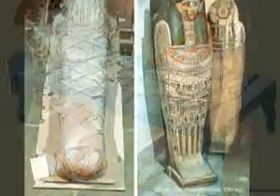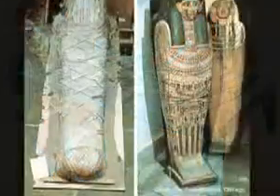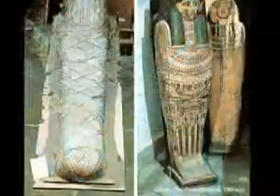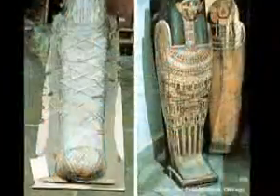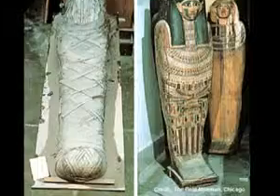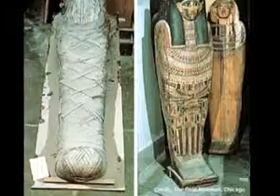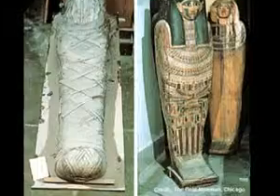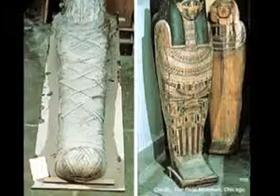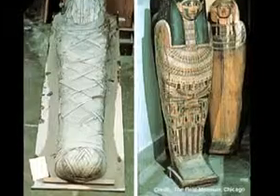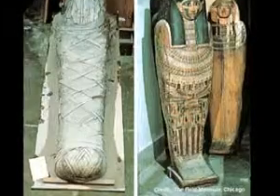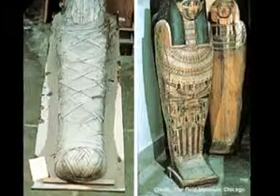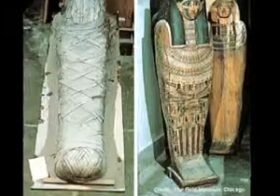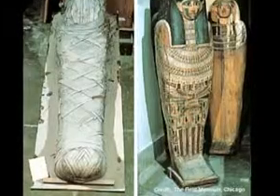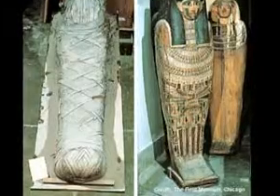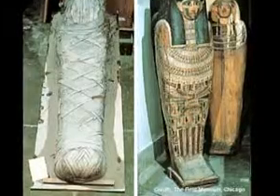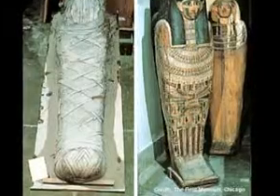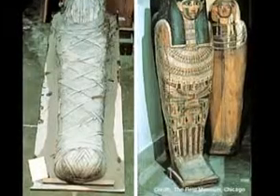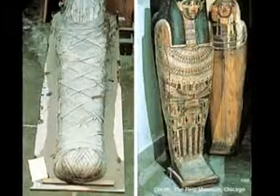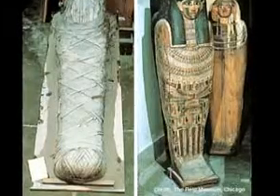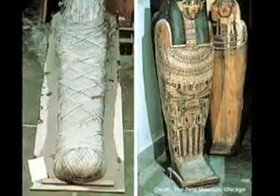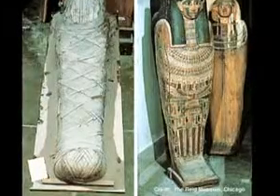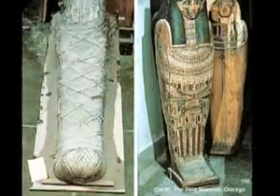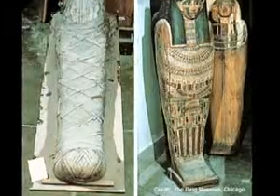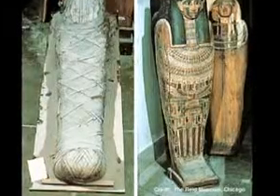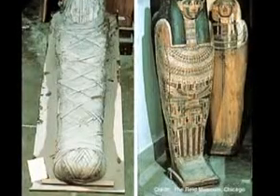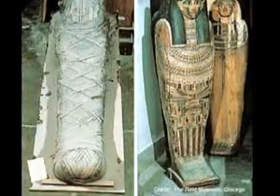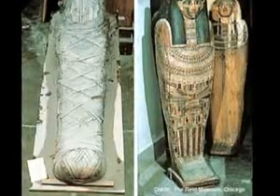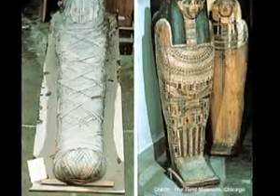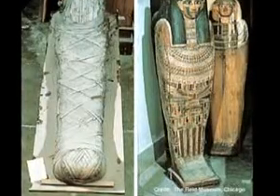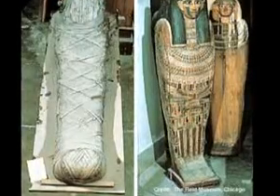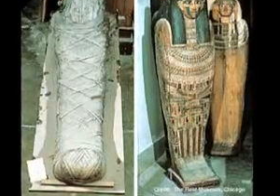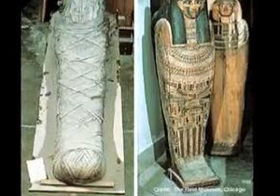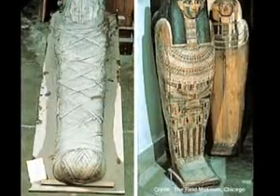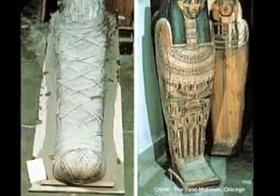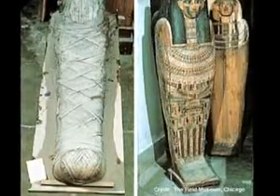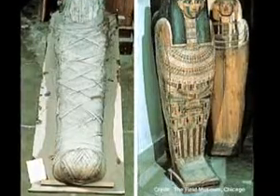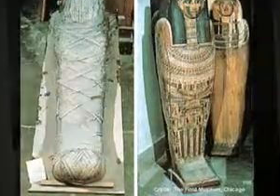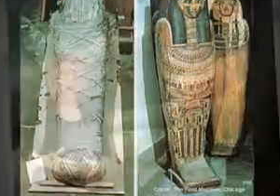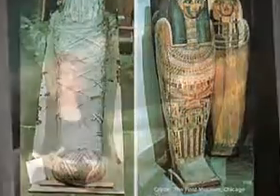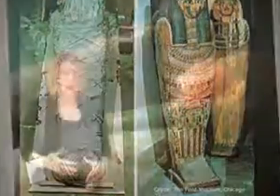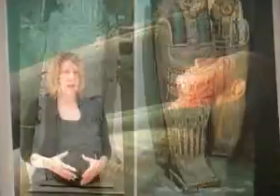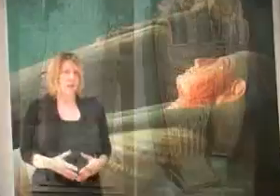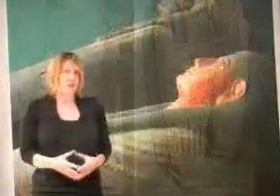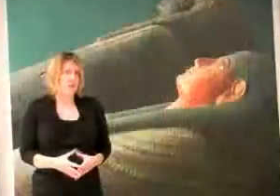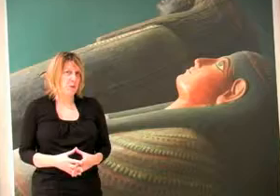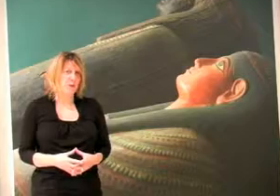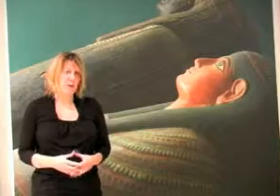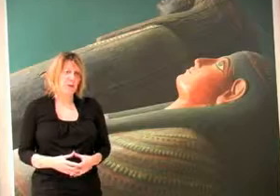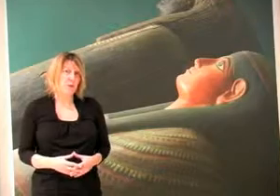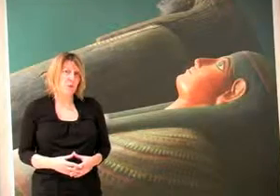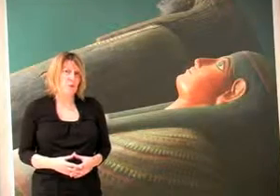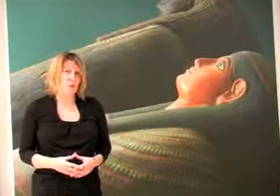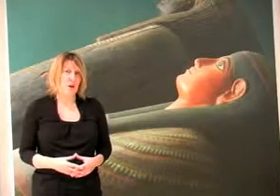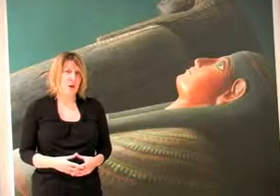or moss in order to fill it out again and give it a more natural shape. Then would begin the wrapping